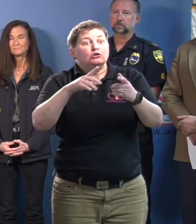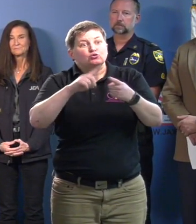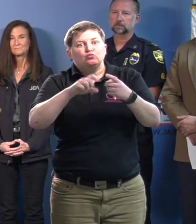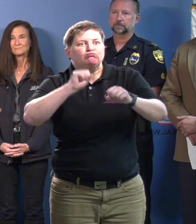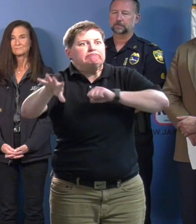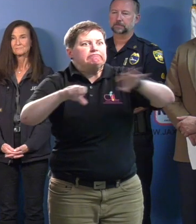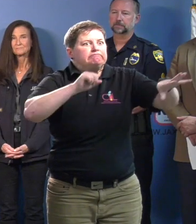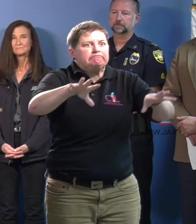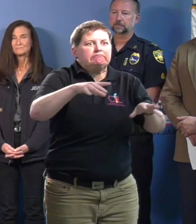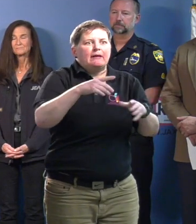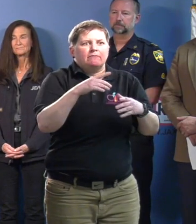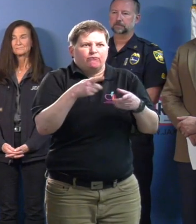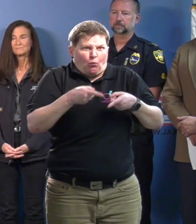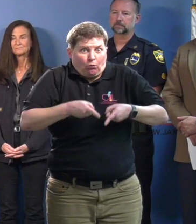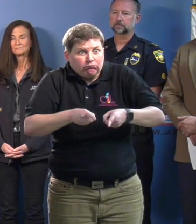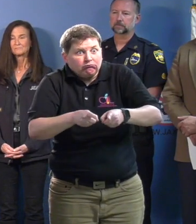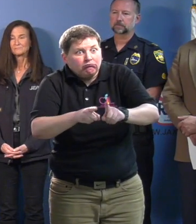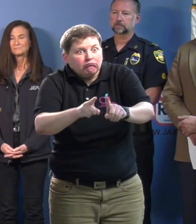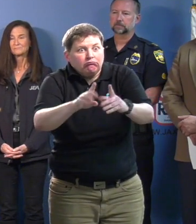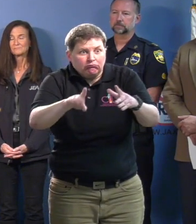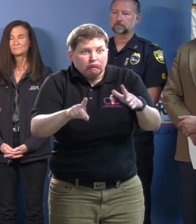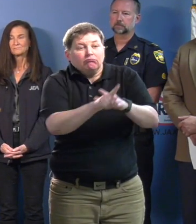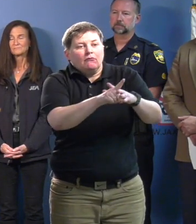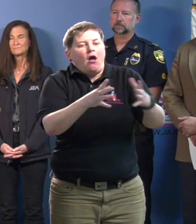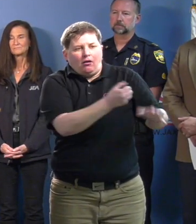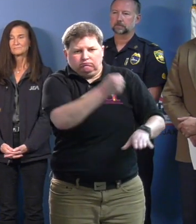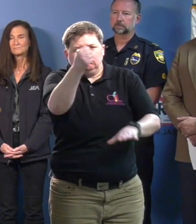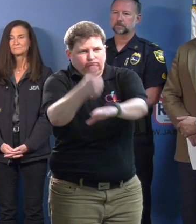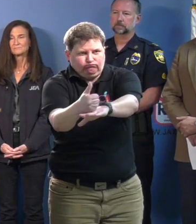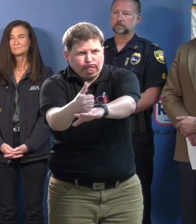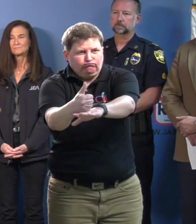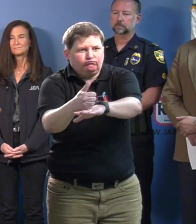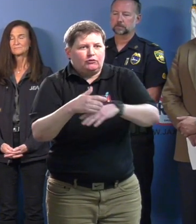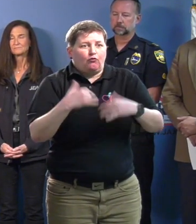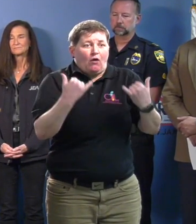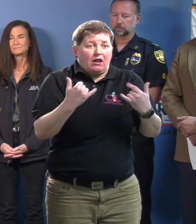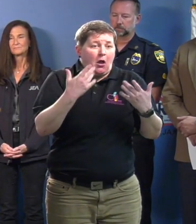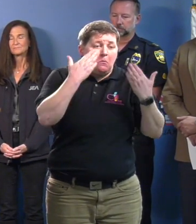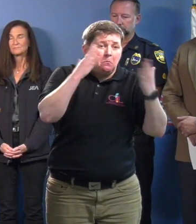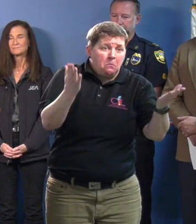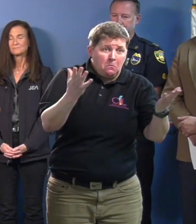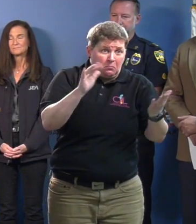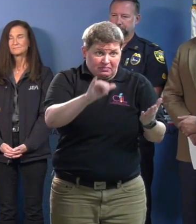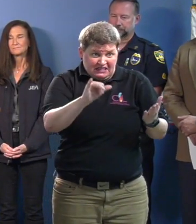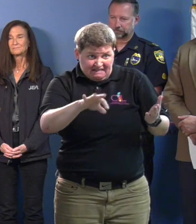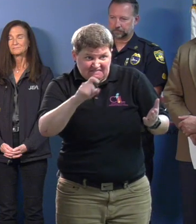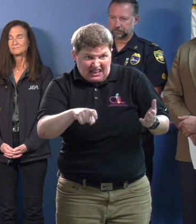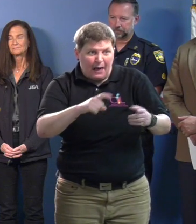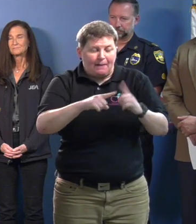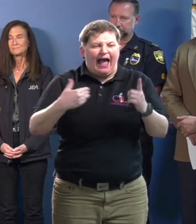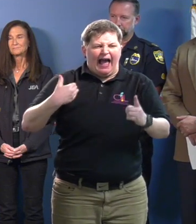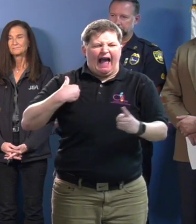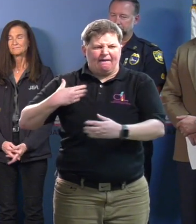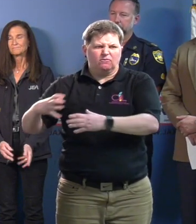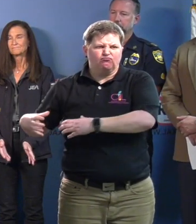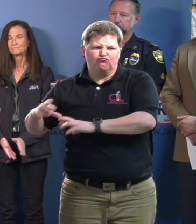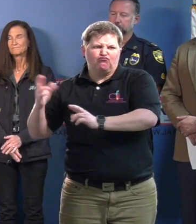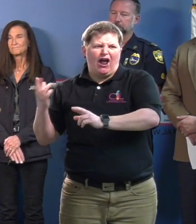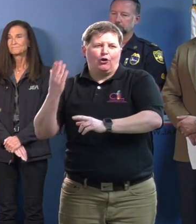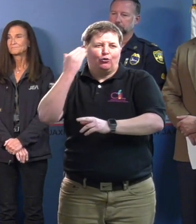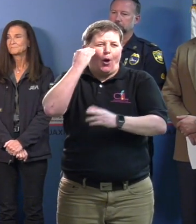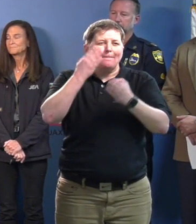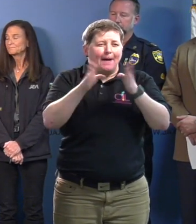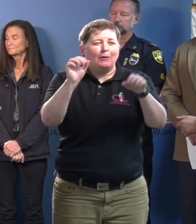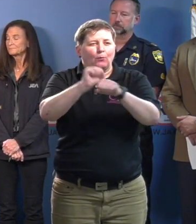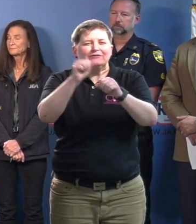them. At this point, we don't know if we will, but we have them if we need them. I think you already know that public safety is going to monitor the bridges and close